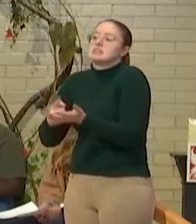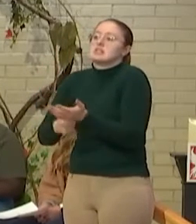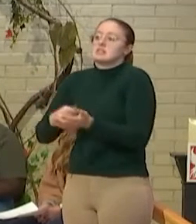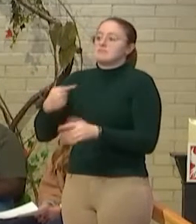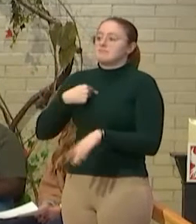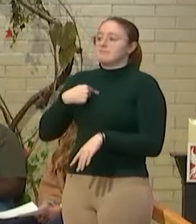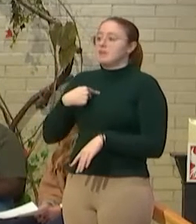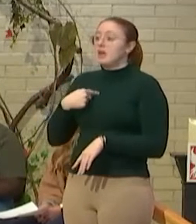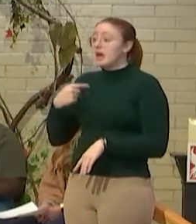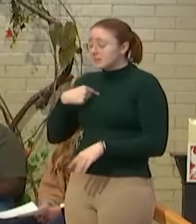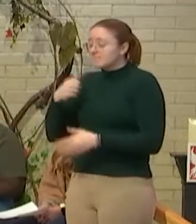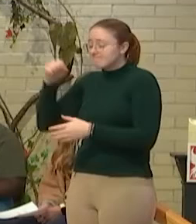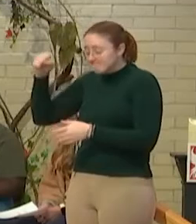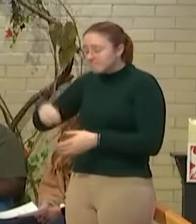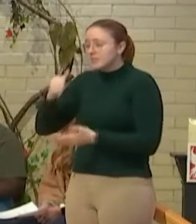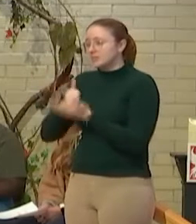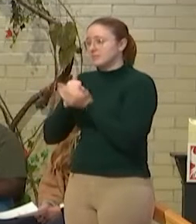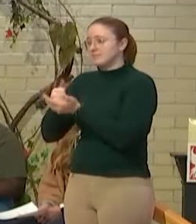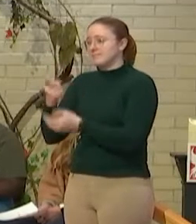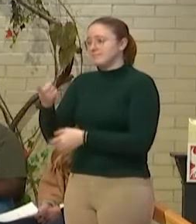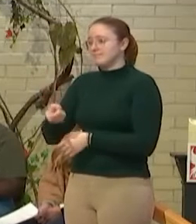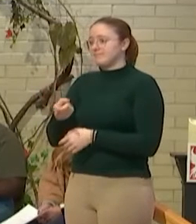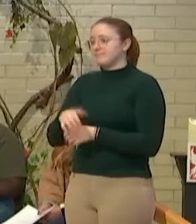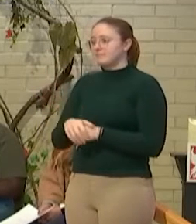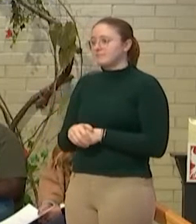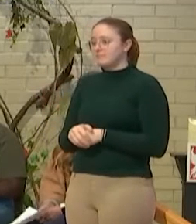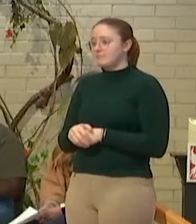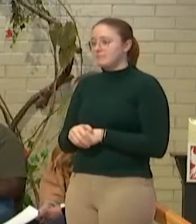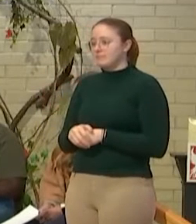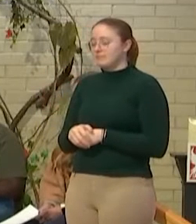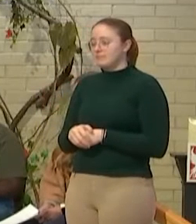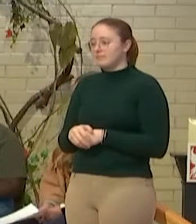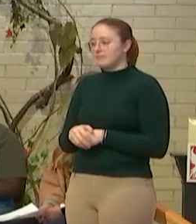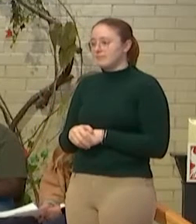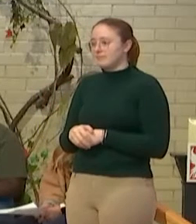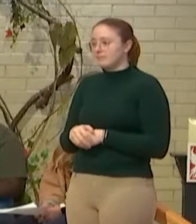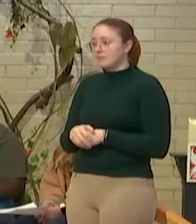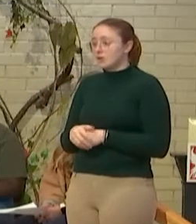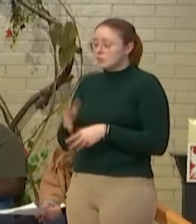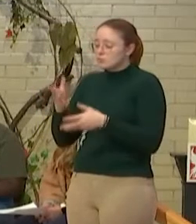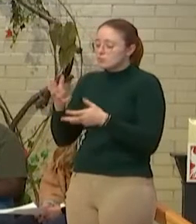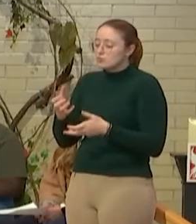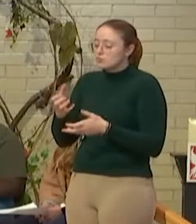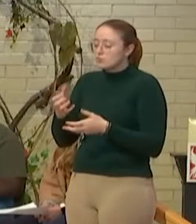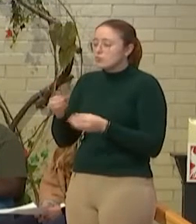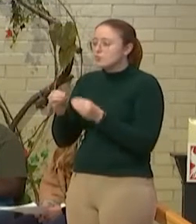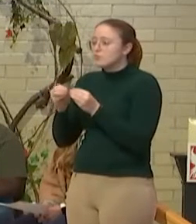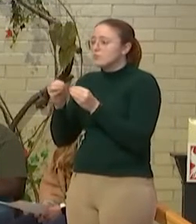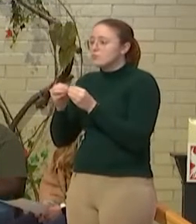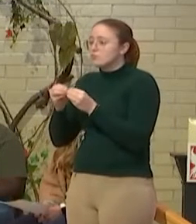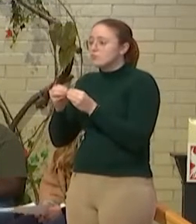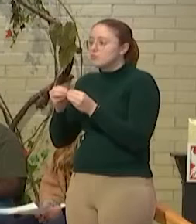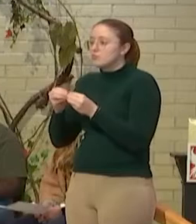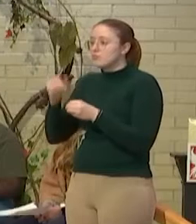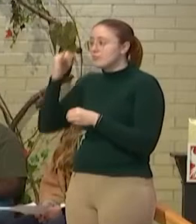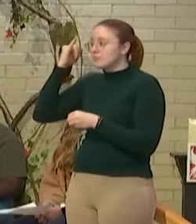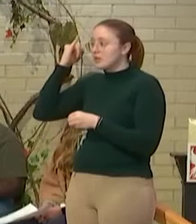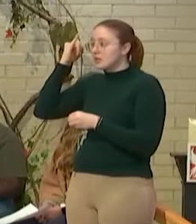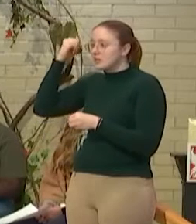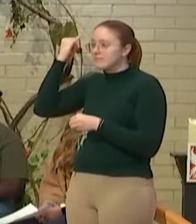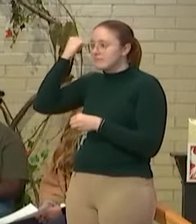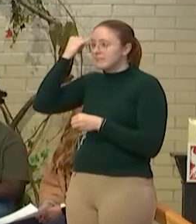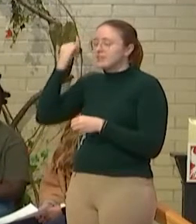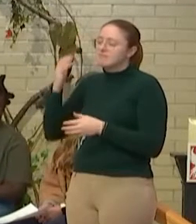is in the library. Or if you're just curious and want to get more information, yeah, come and talk to me.